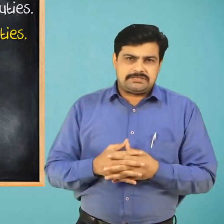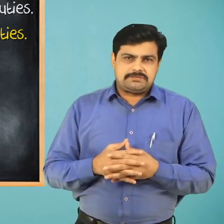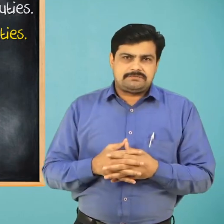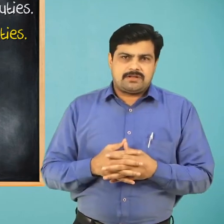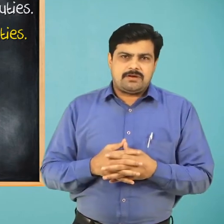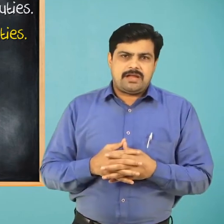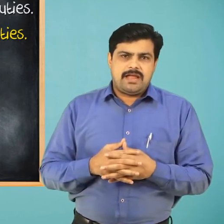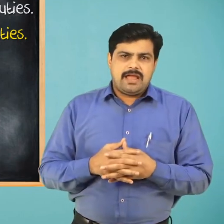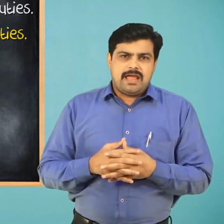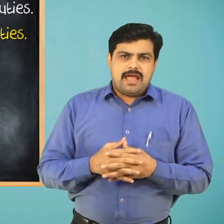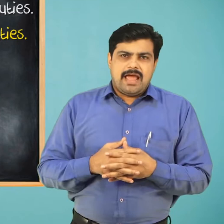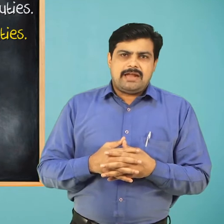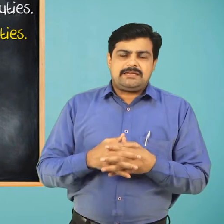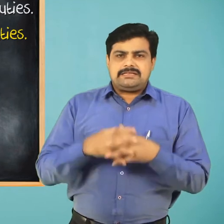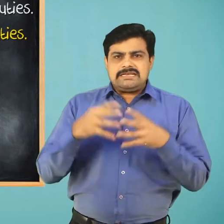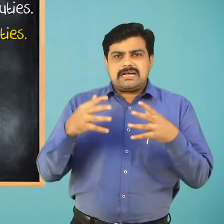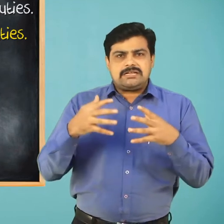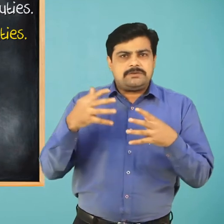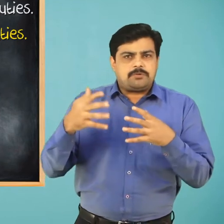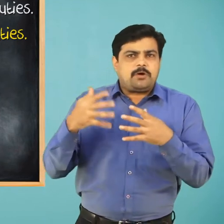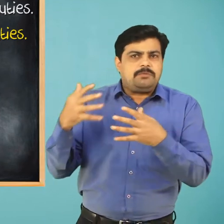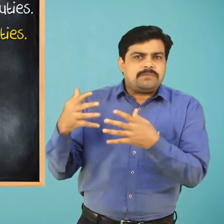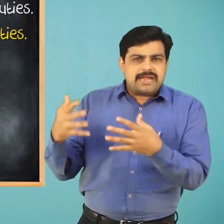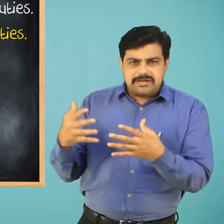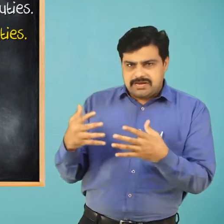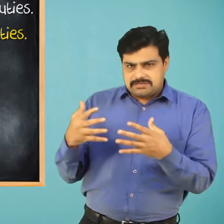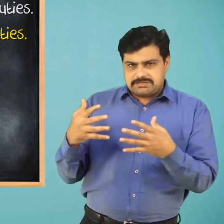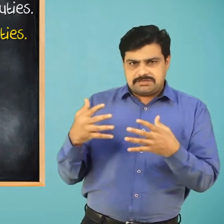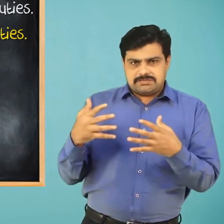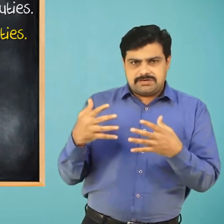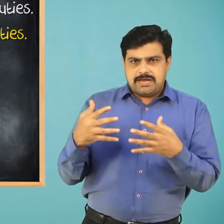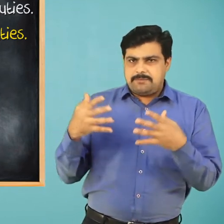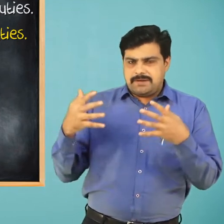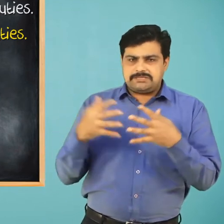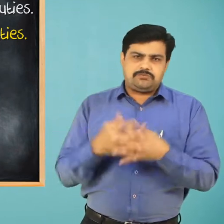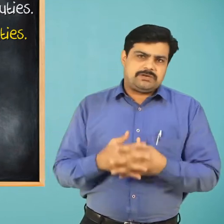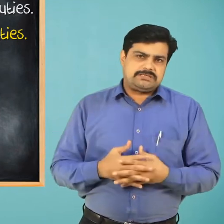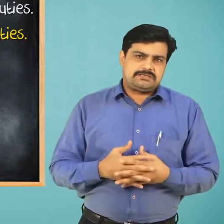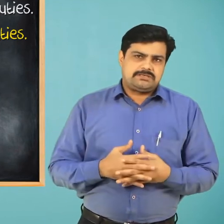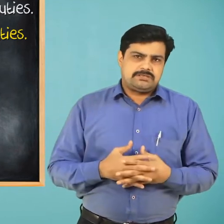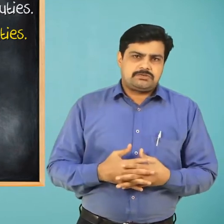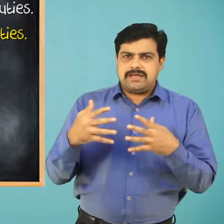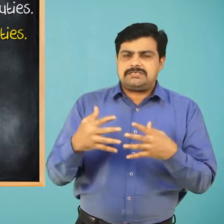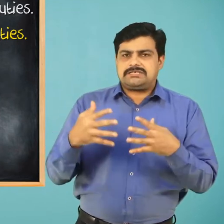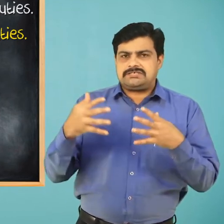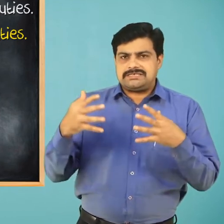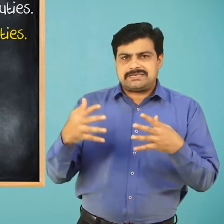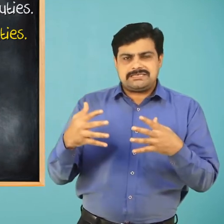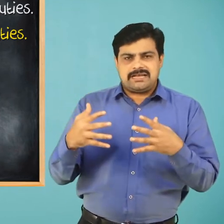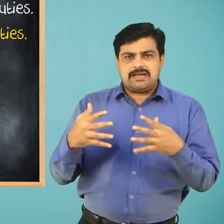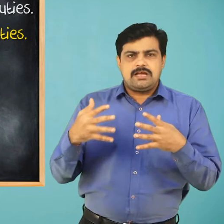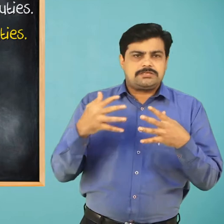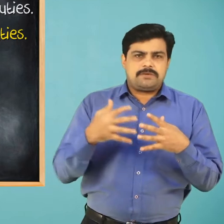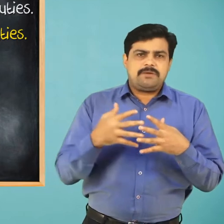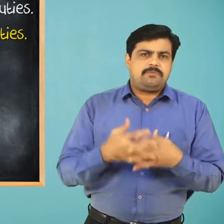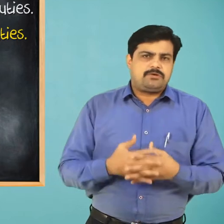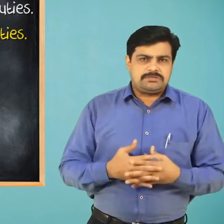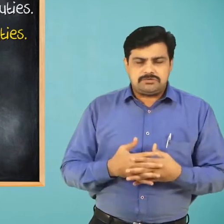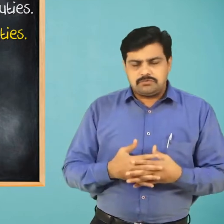ones, okay, and these are the problem areas in passive voice. We are just discussing some important